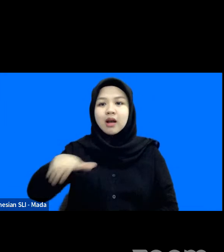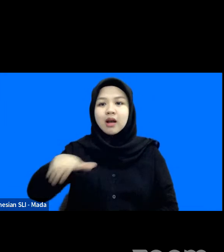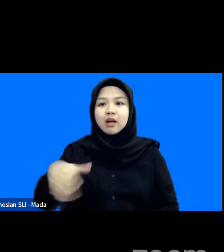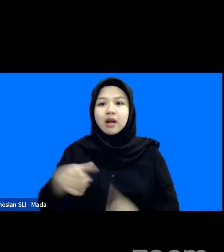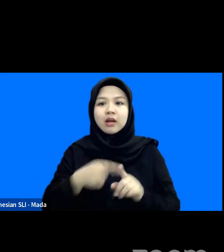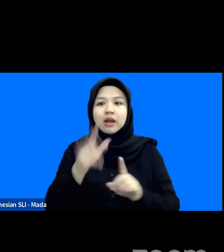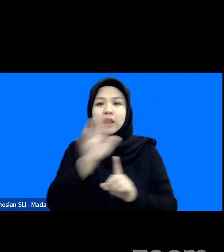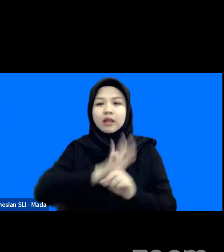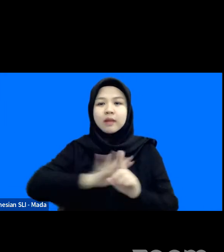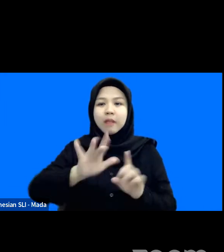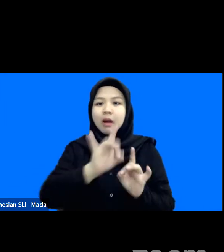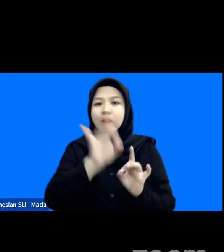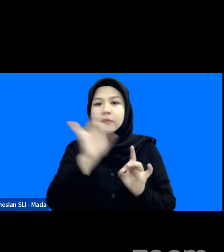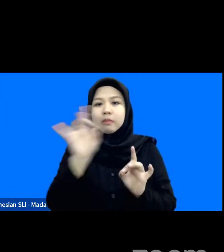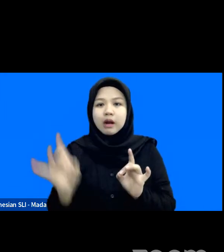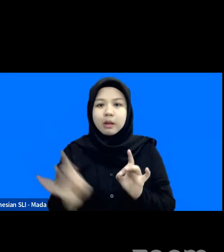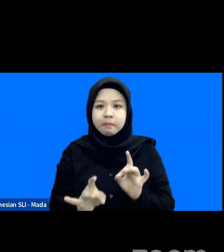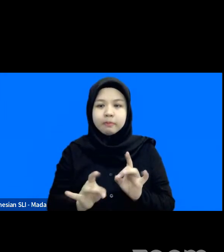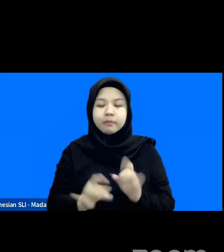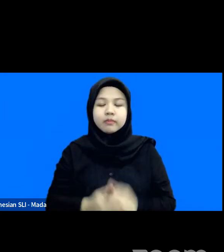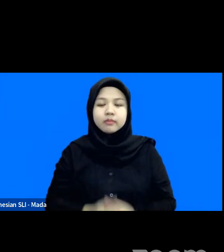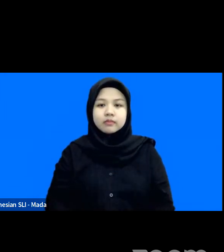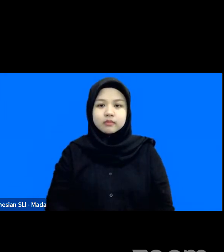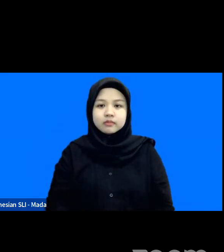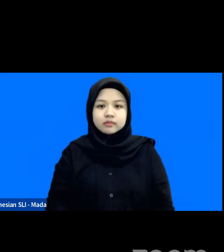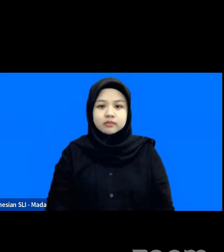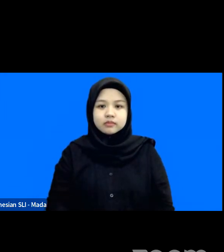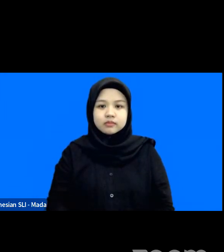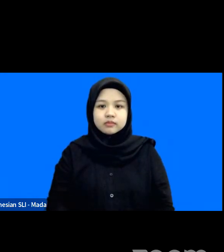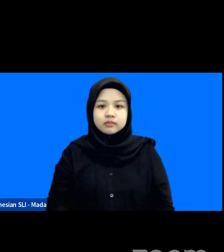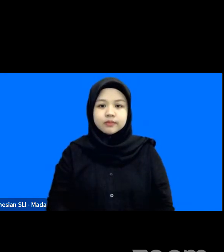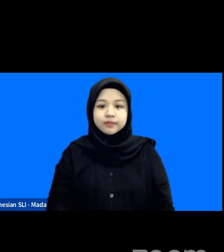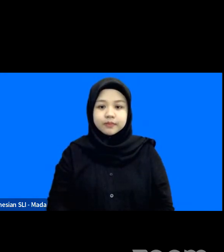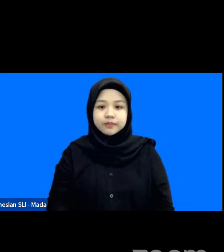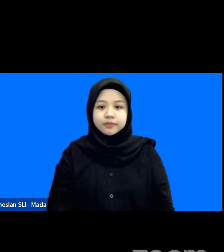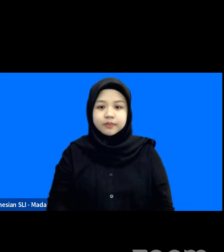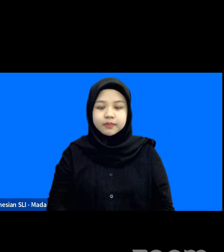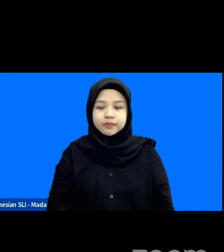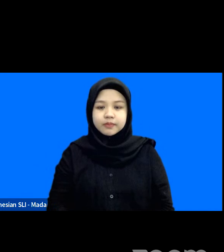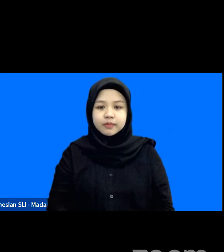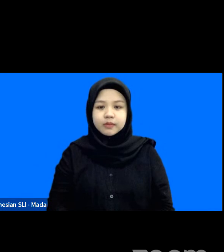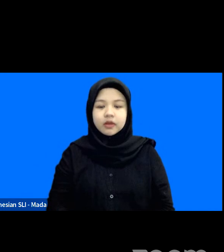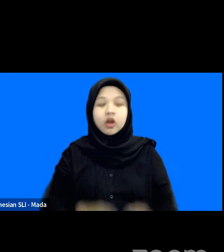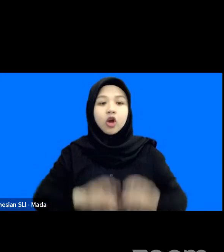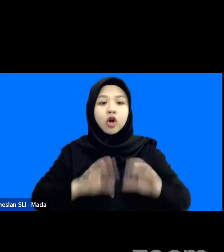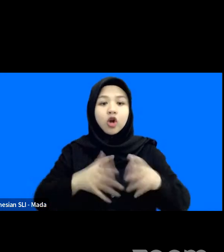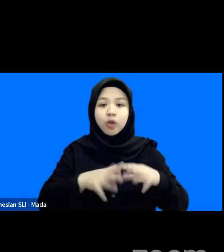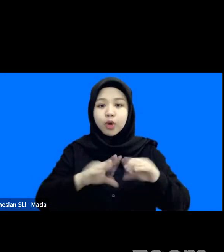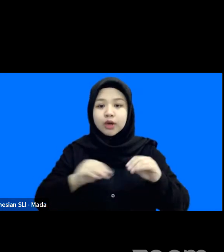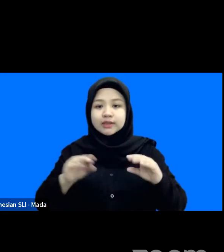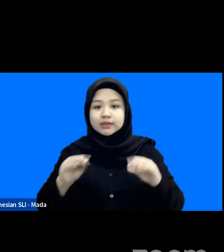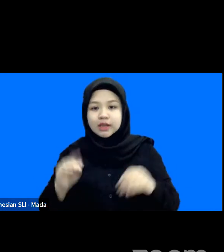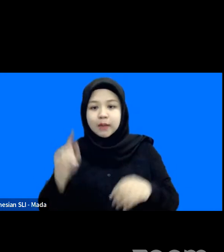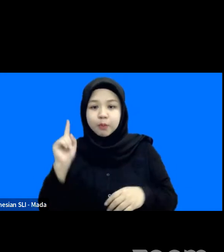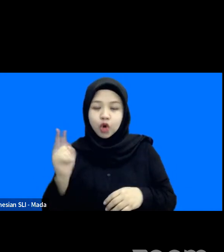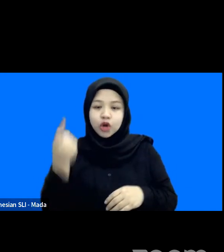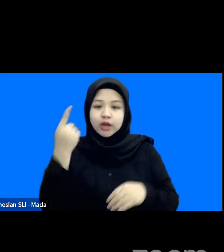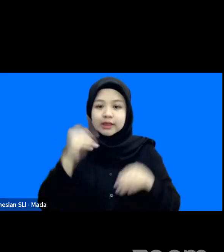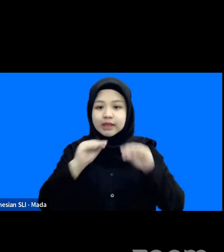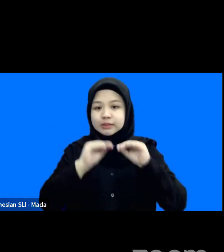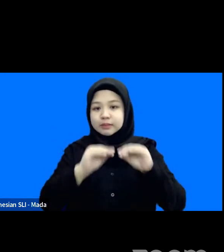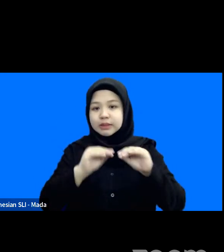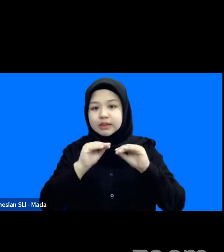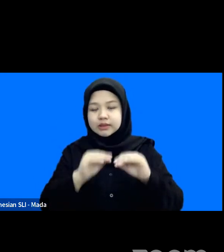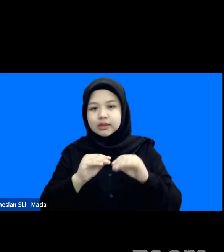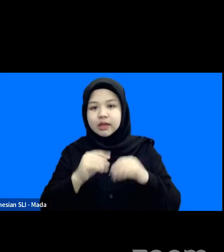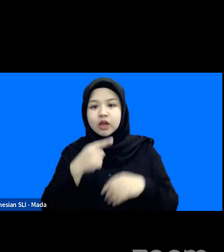G20 Education Working Group priorities, so which are in universal quality of education, digital technology for education, solidarity